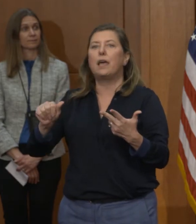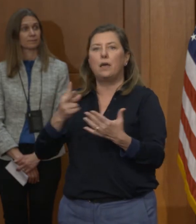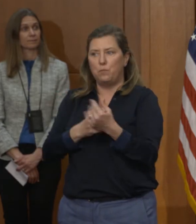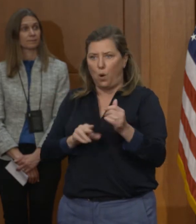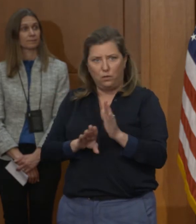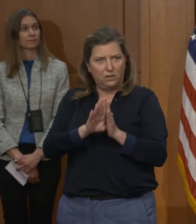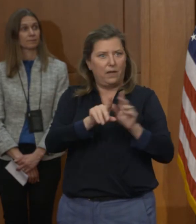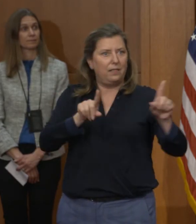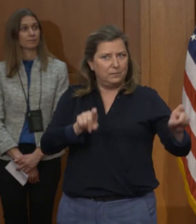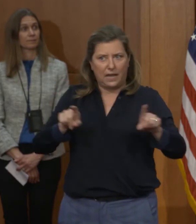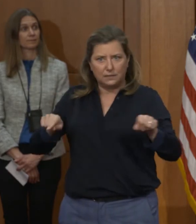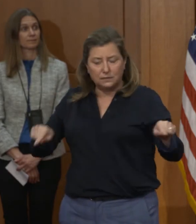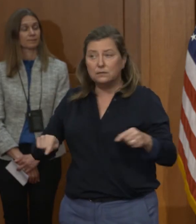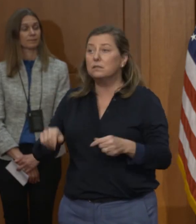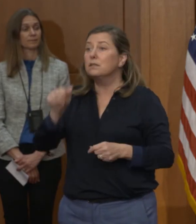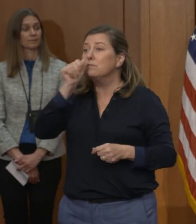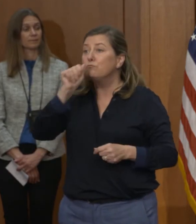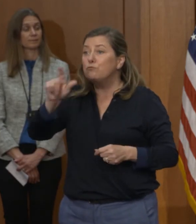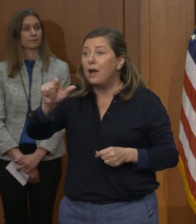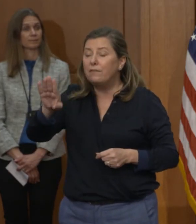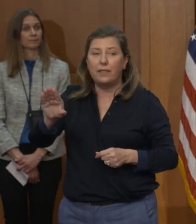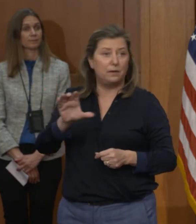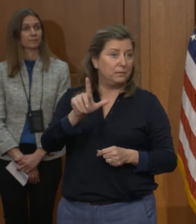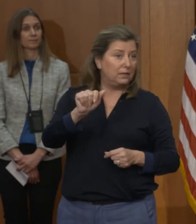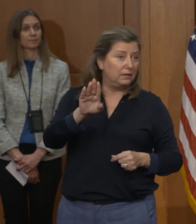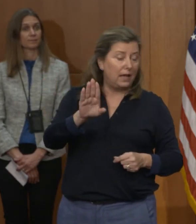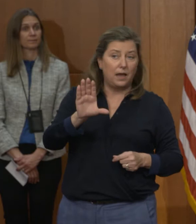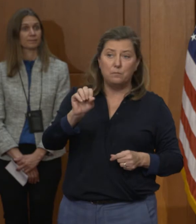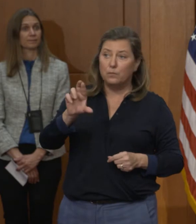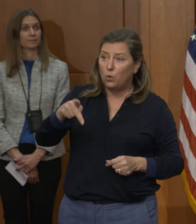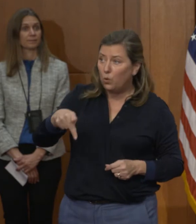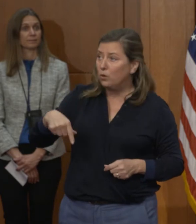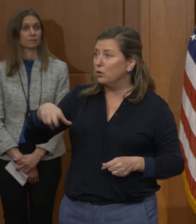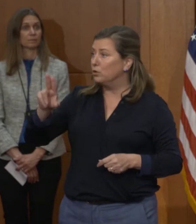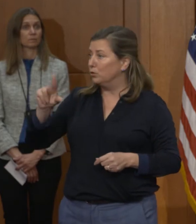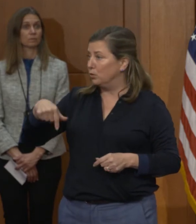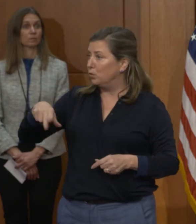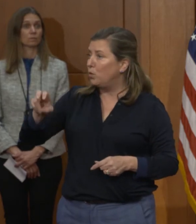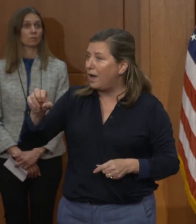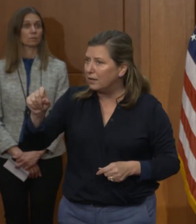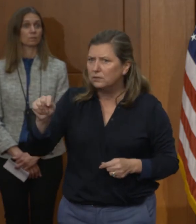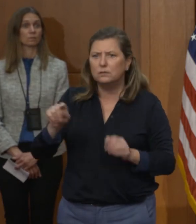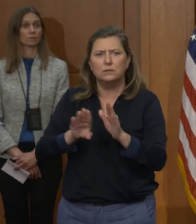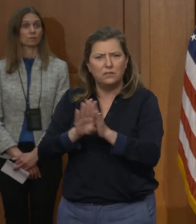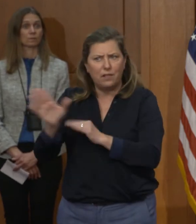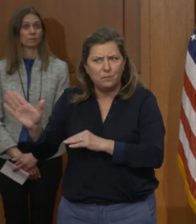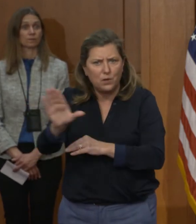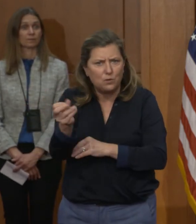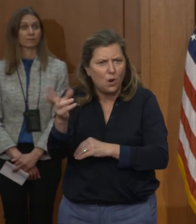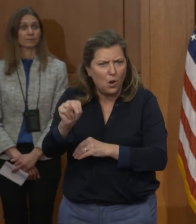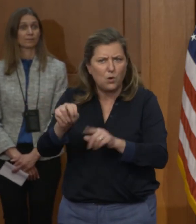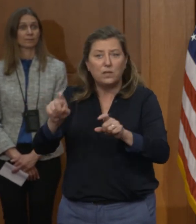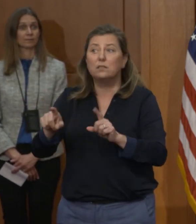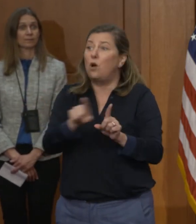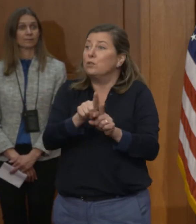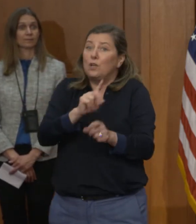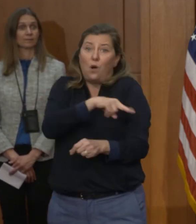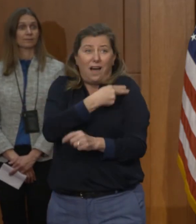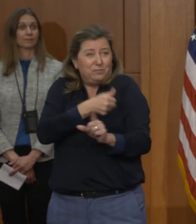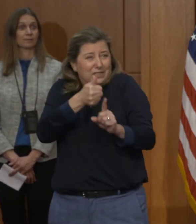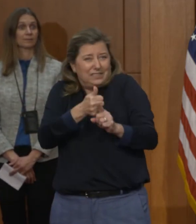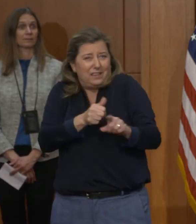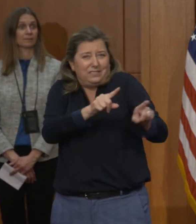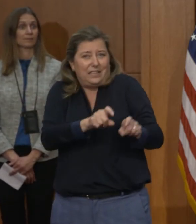testing, private labs to include LabCorp and Quest, and then finally the hospitals, the healthcare systems themselves. And